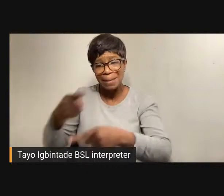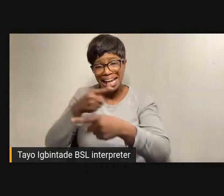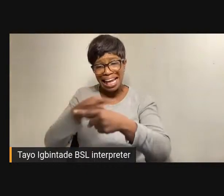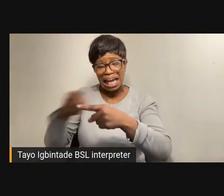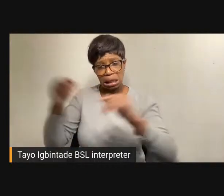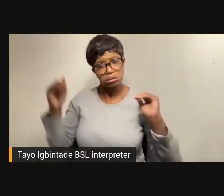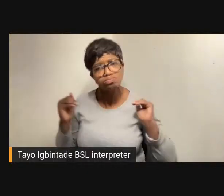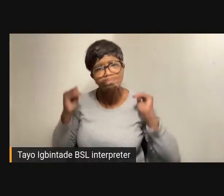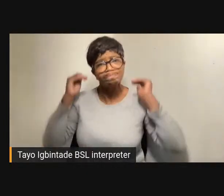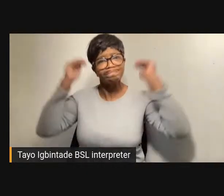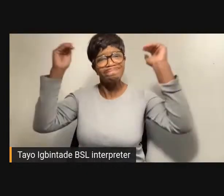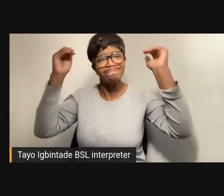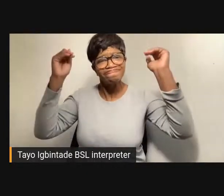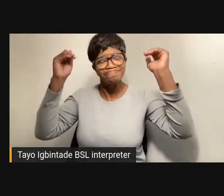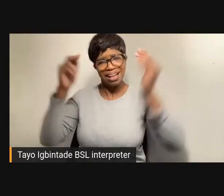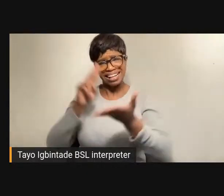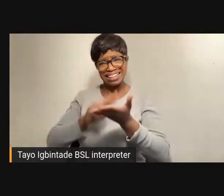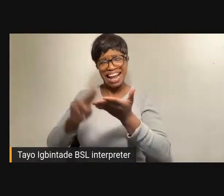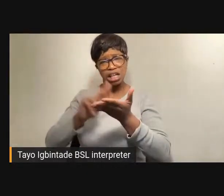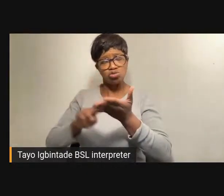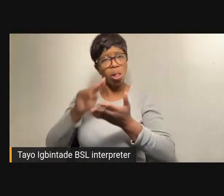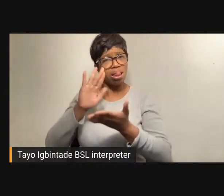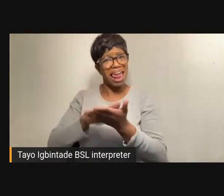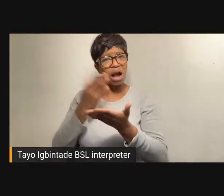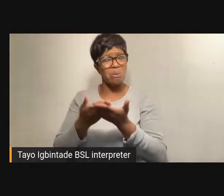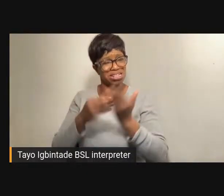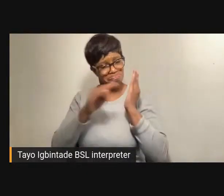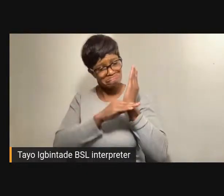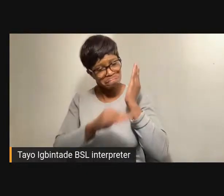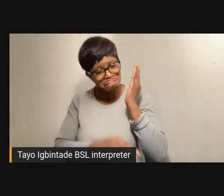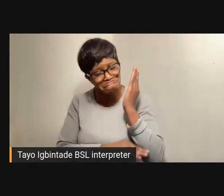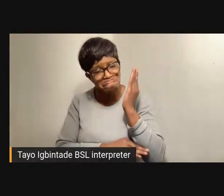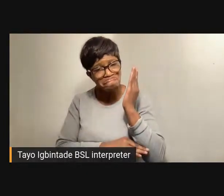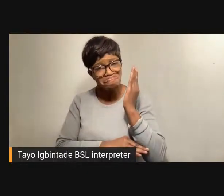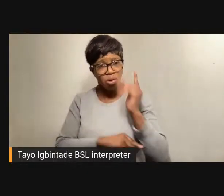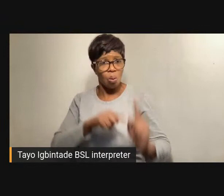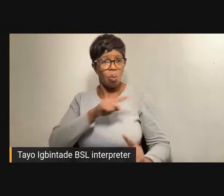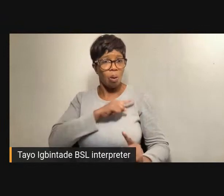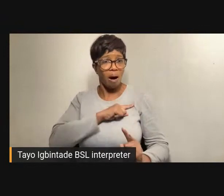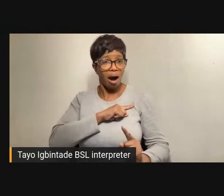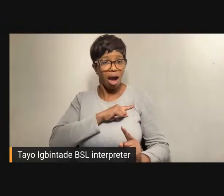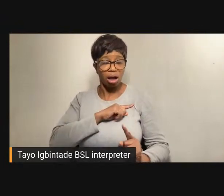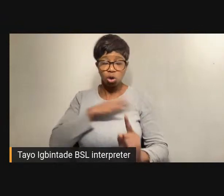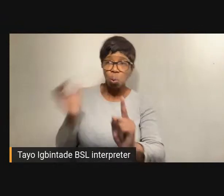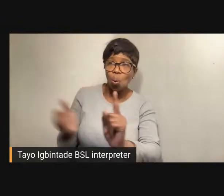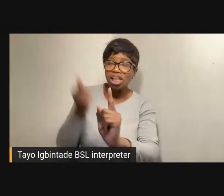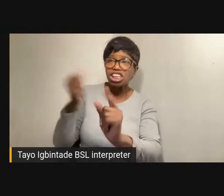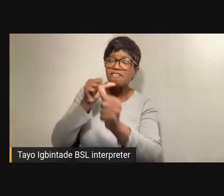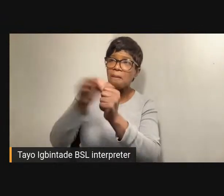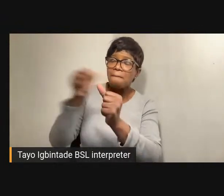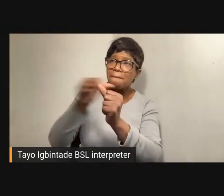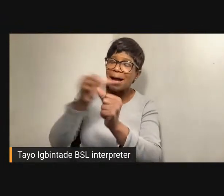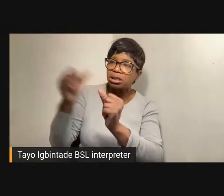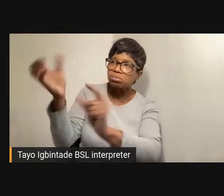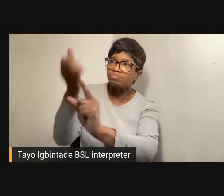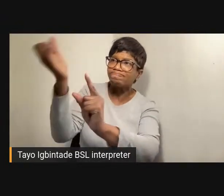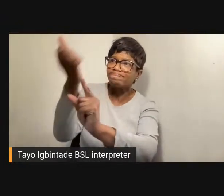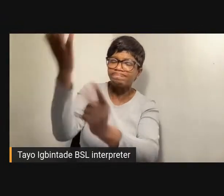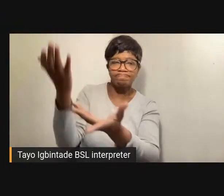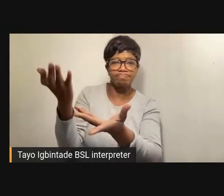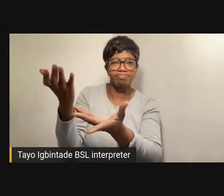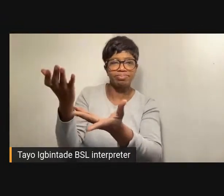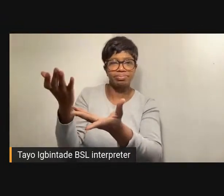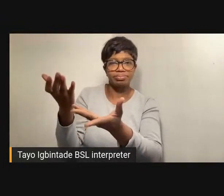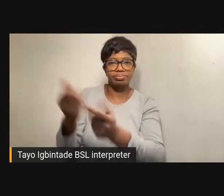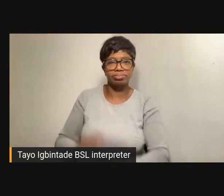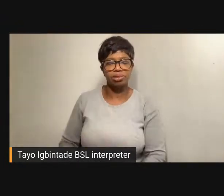their own mother tongue, to be able to have better academic and social prospects. Another 100 years,